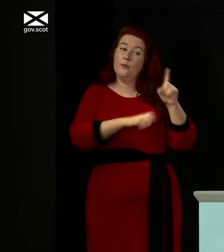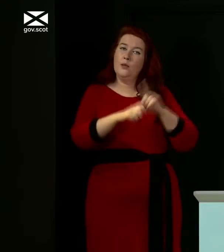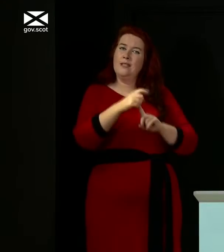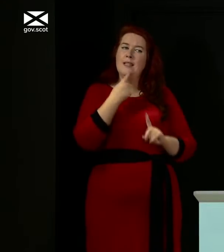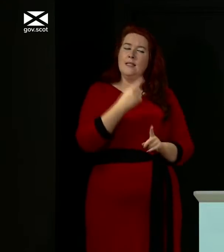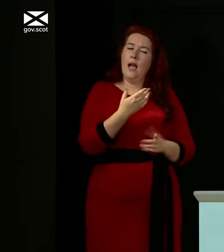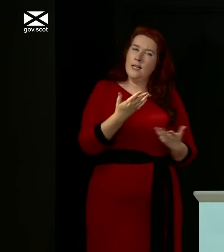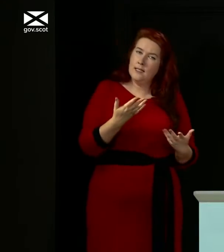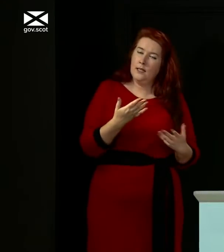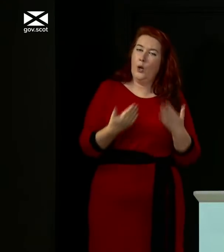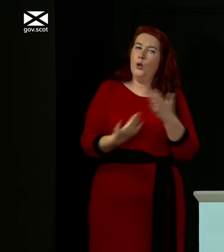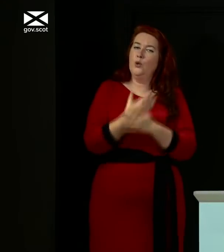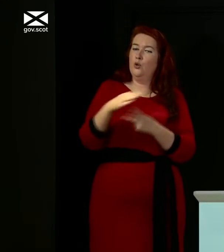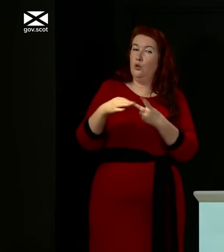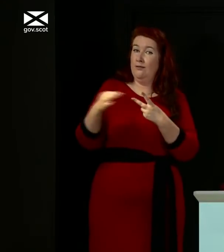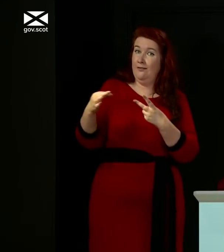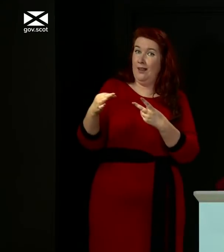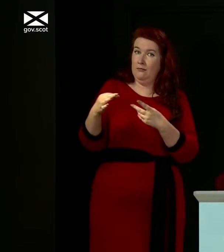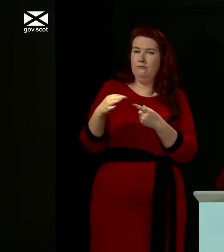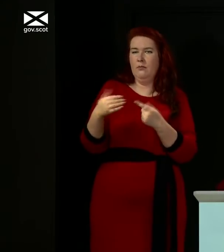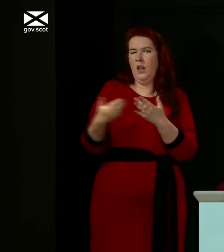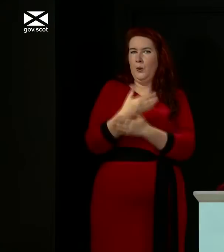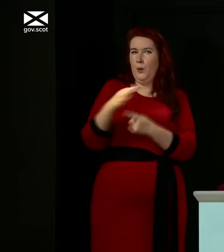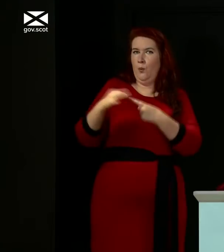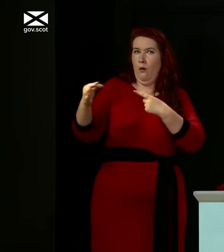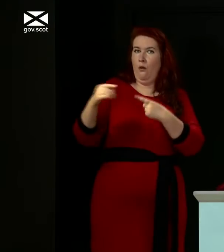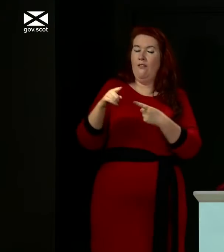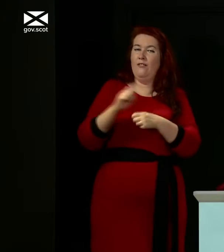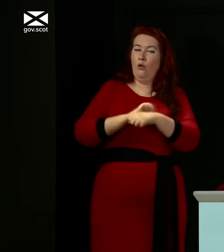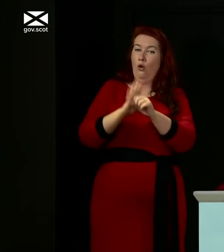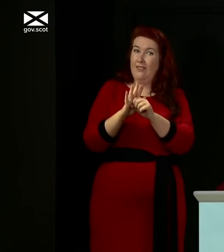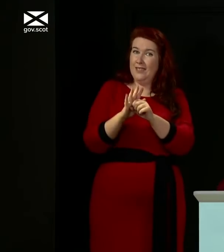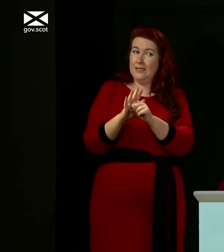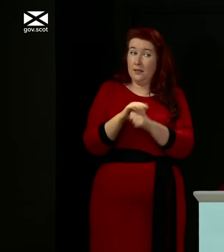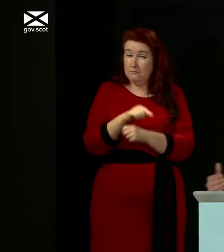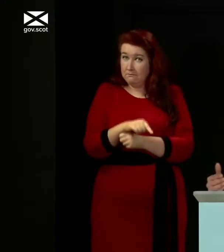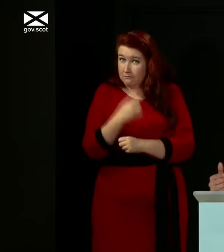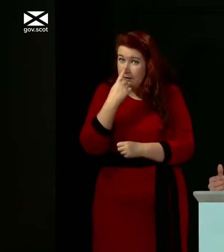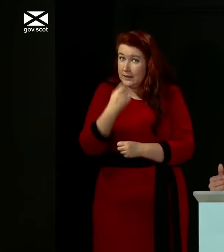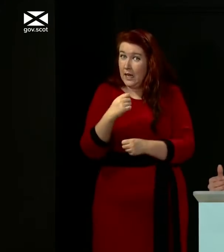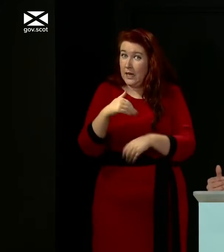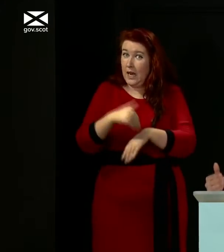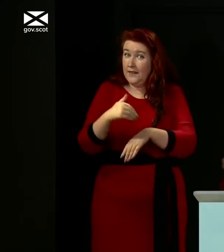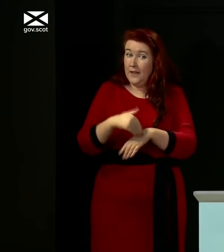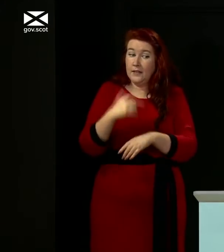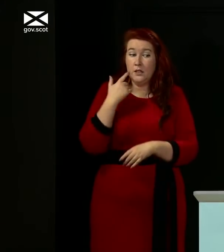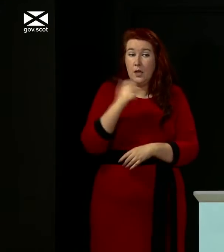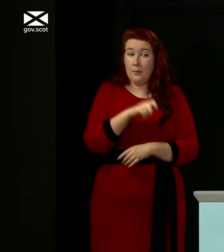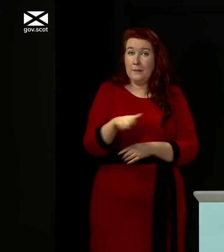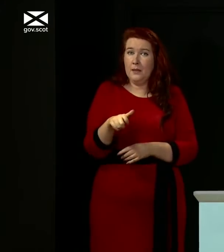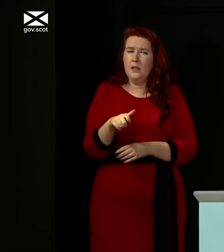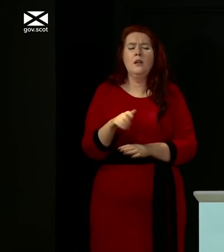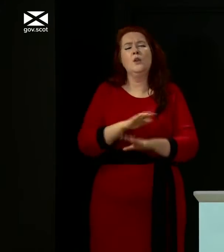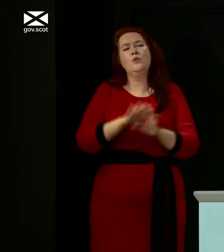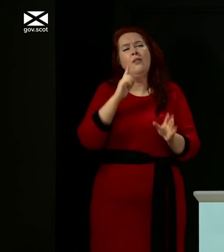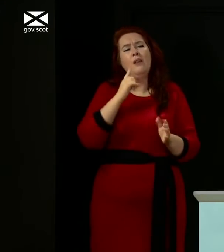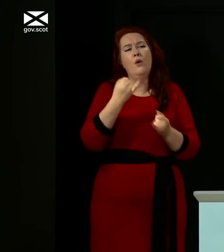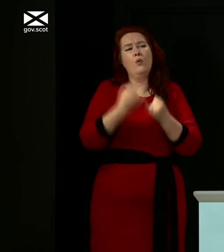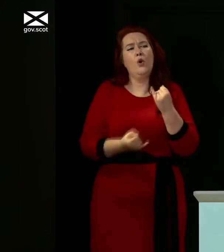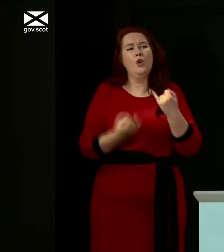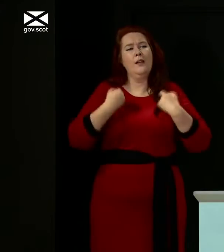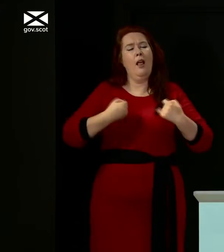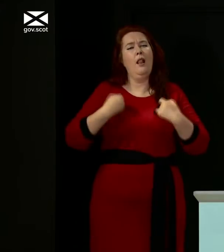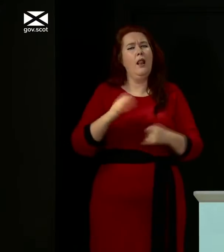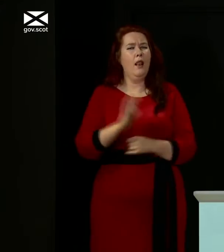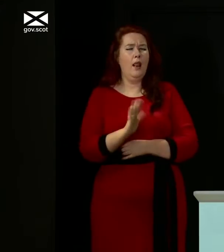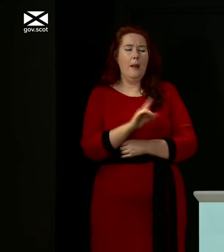what extent this new variant is more prone to infecting young people. It's not, there's no suggestion young people are getting any more sick if